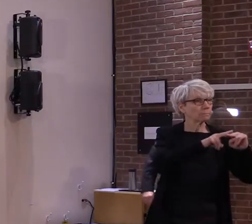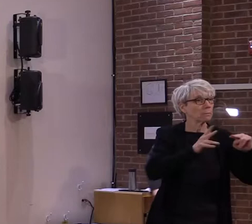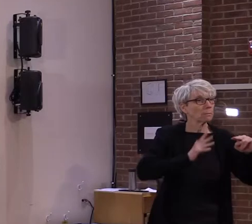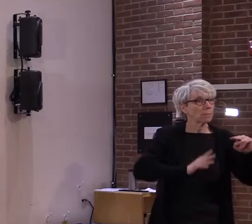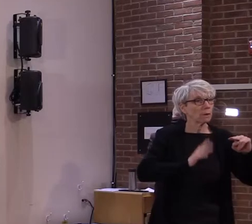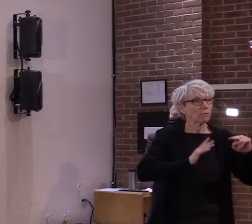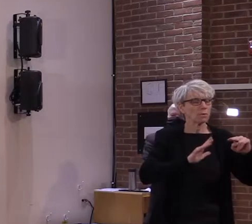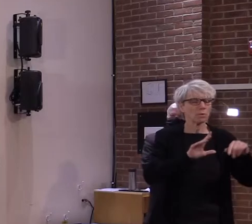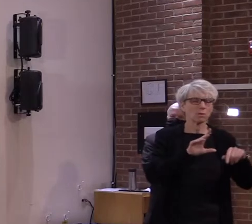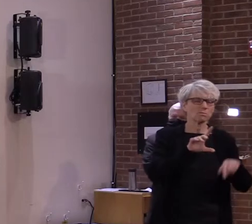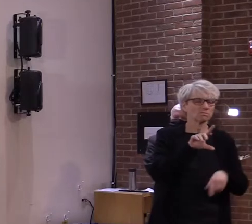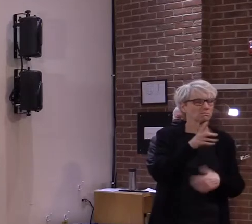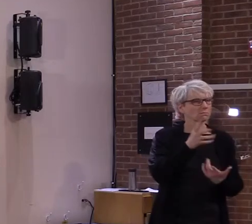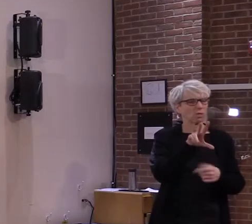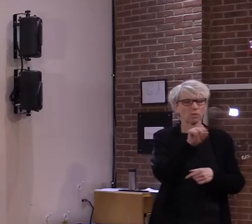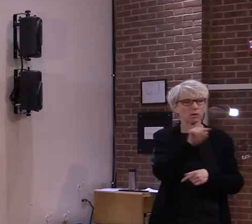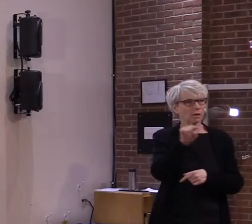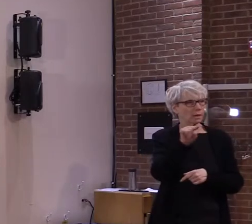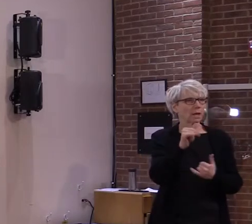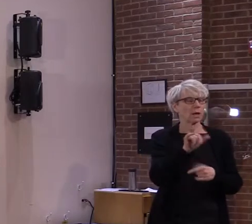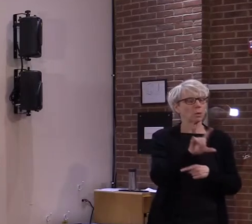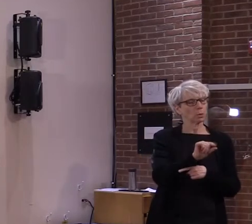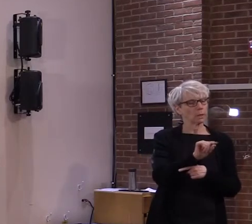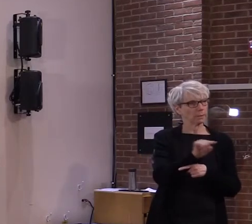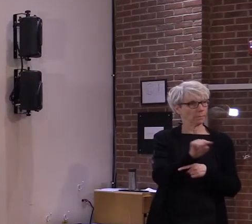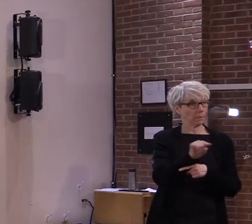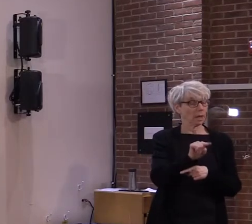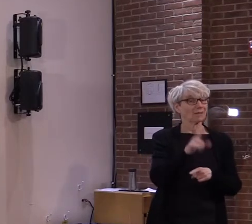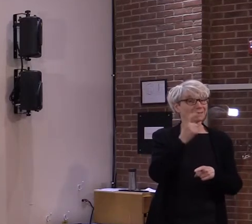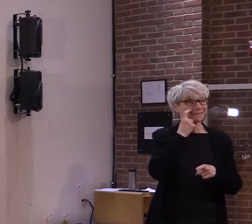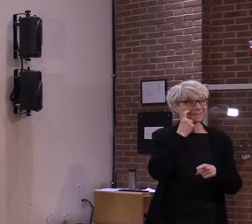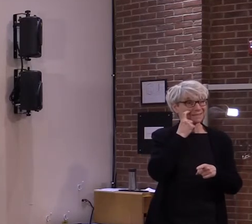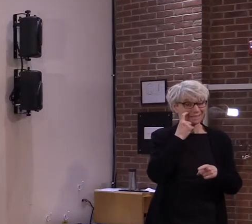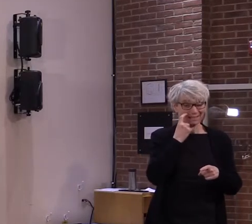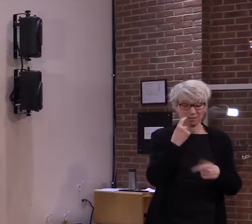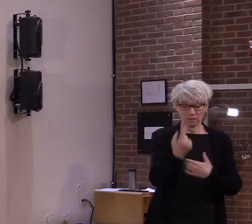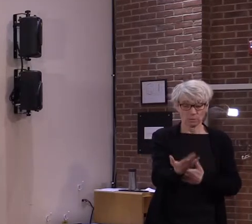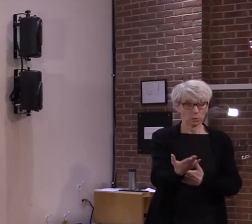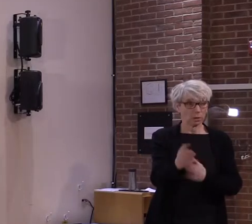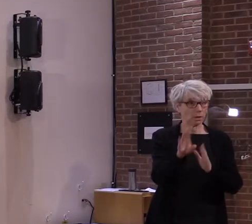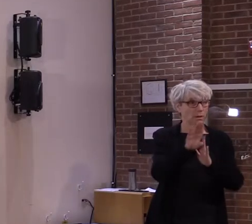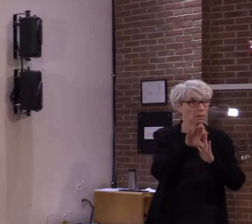mid-20s. And today, in updated numbers just from the last half hour,